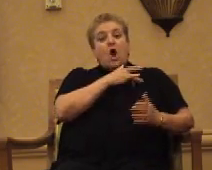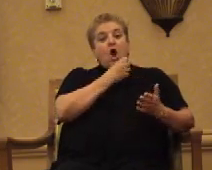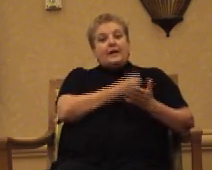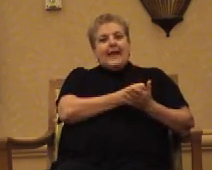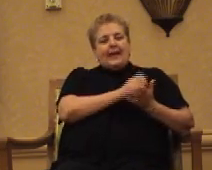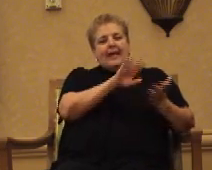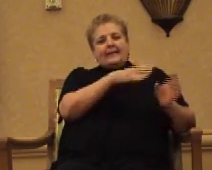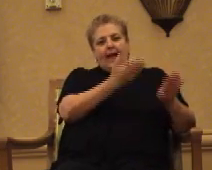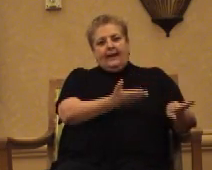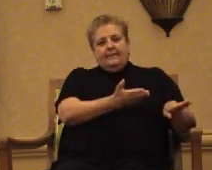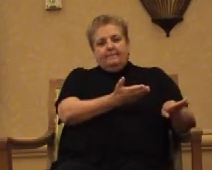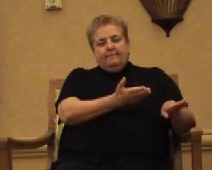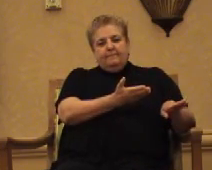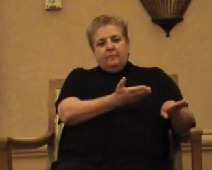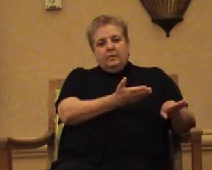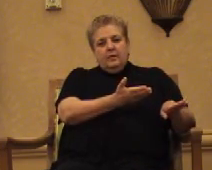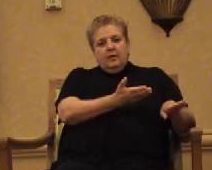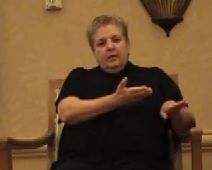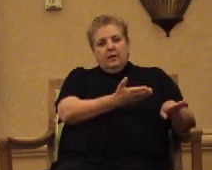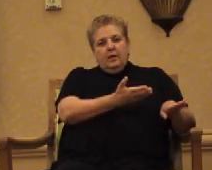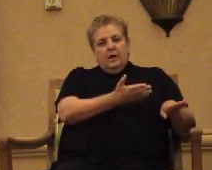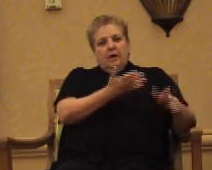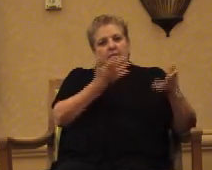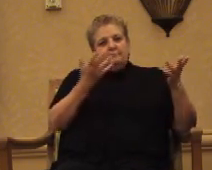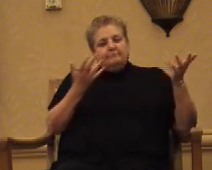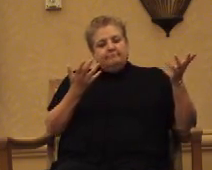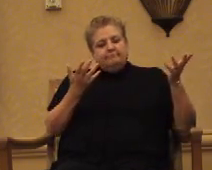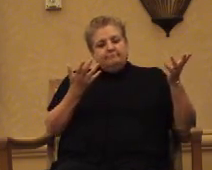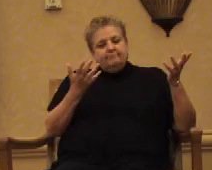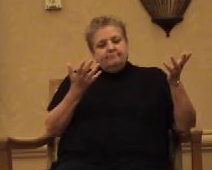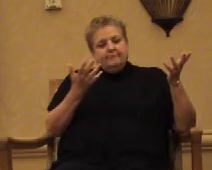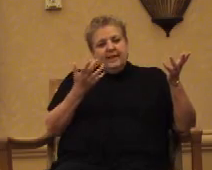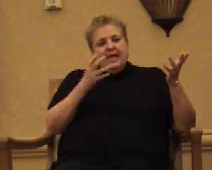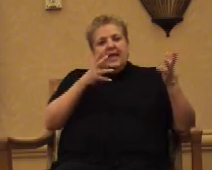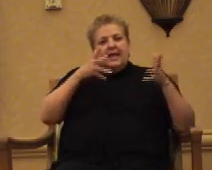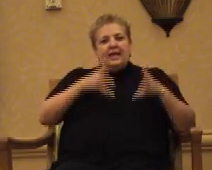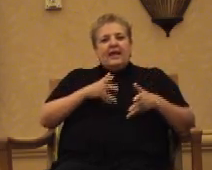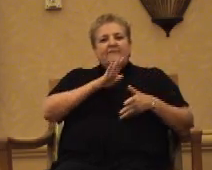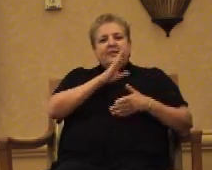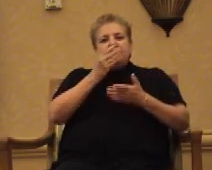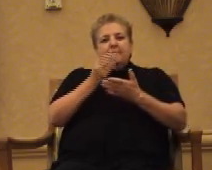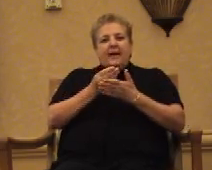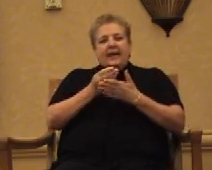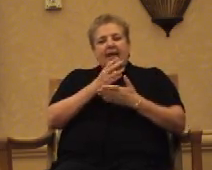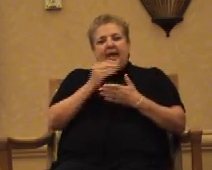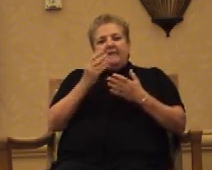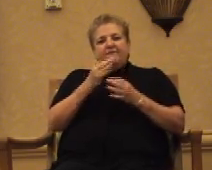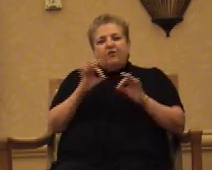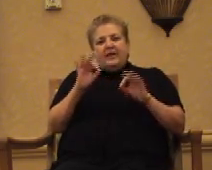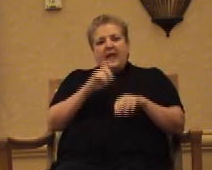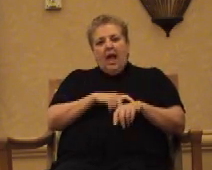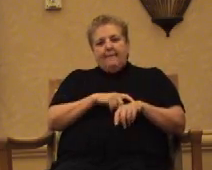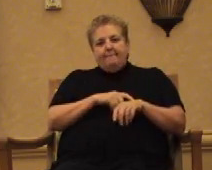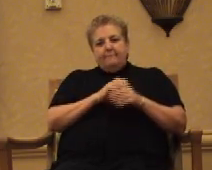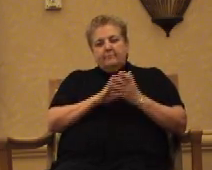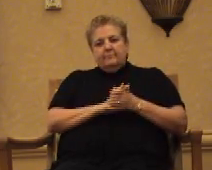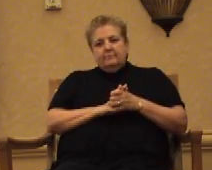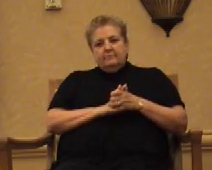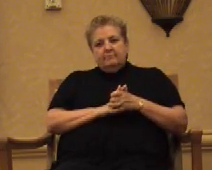my family was the two biggest killers of an alcoholic, is money and free time. Money and free time. And the wheels came